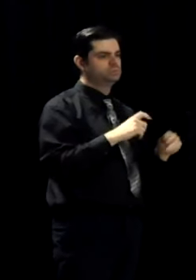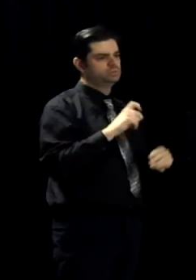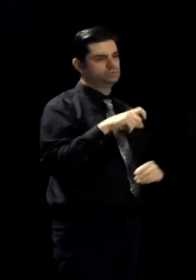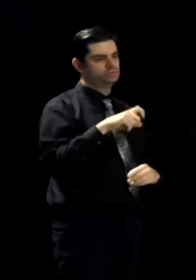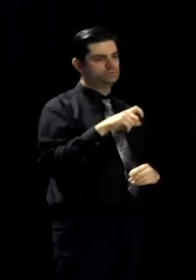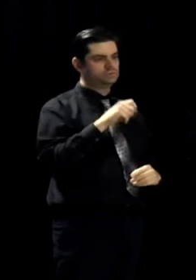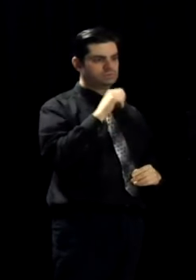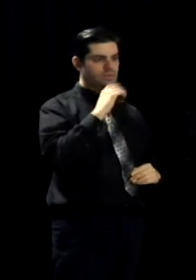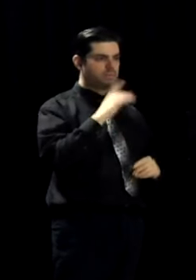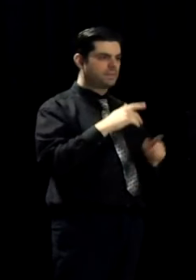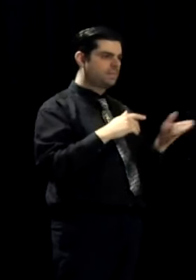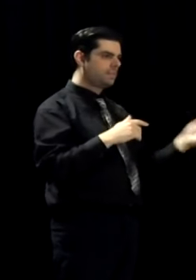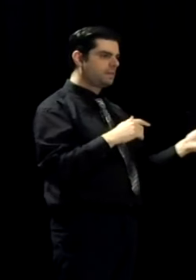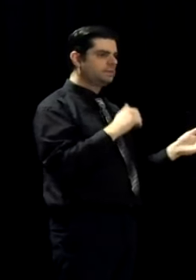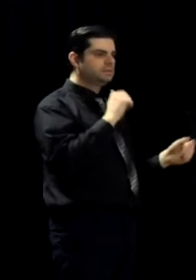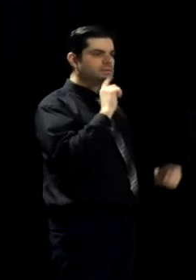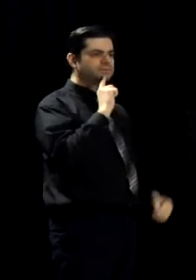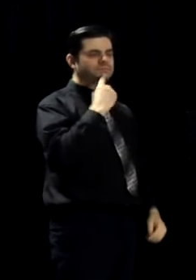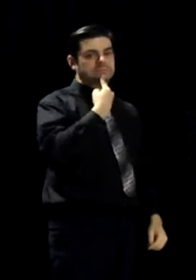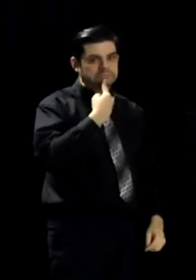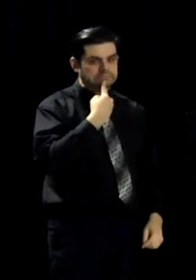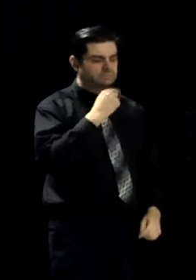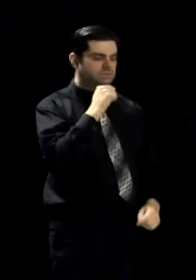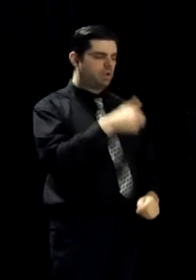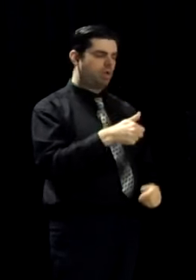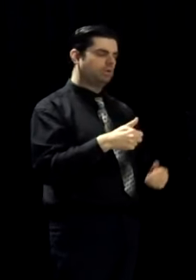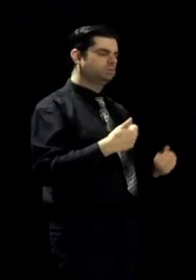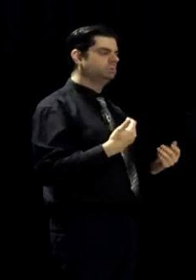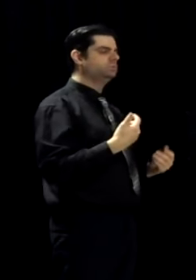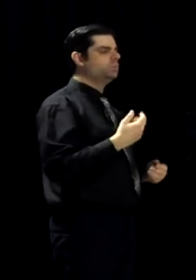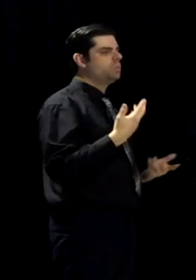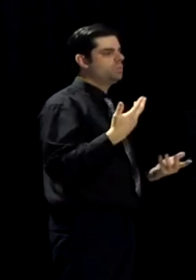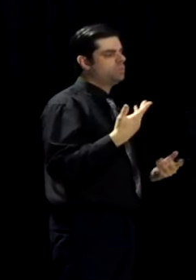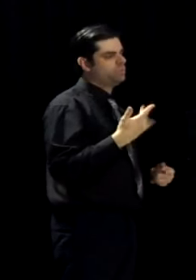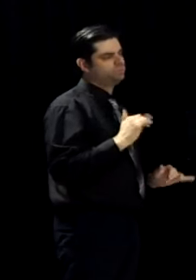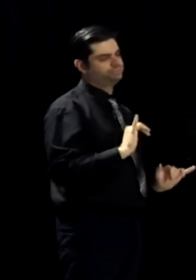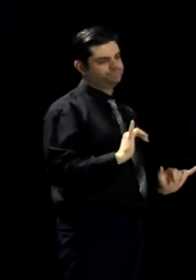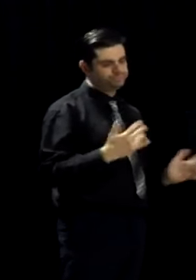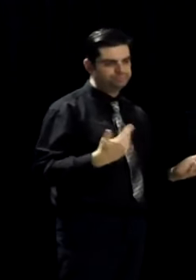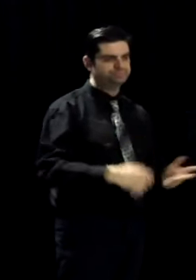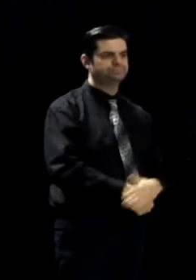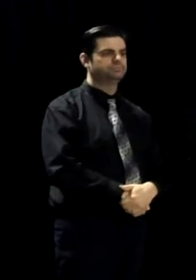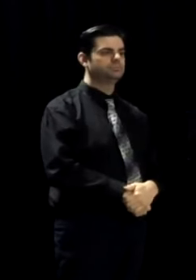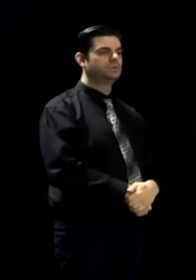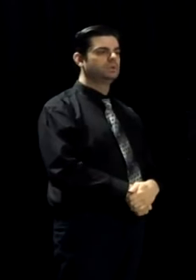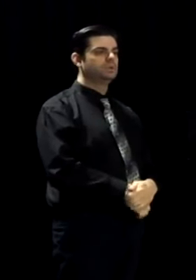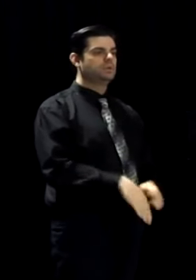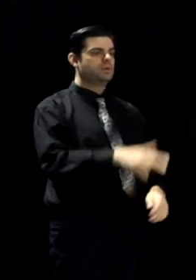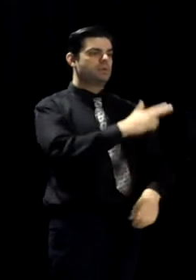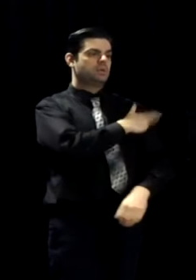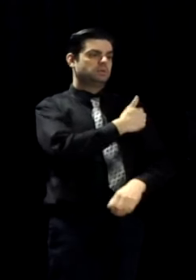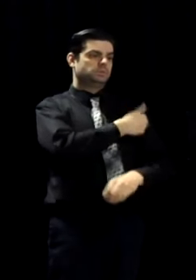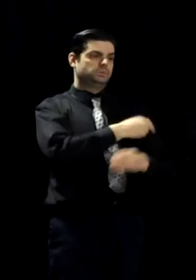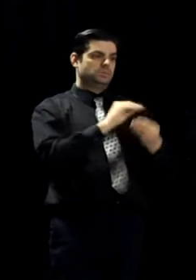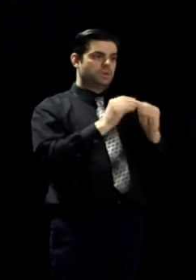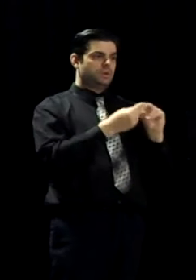this number, we'll have a better understanding of this, but certainly the increase in hospitalization rate is from